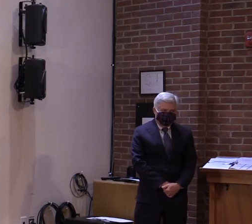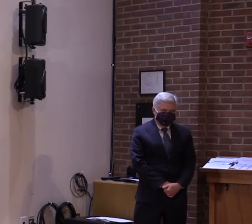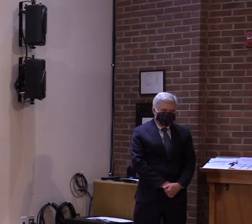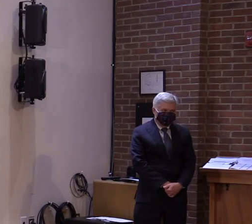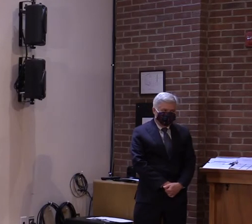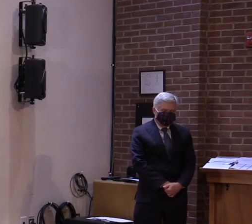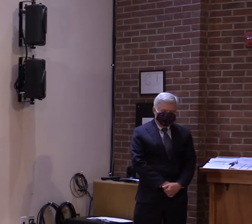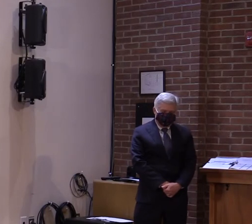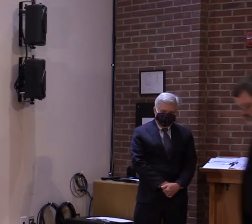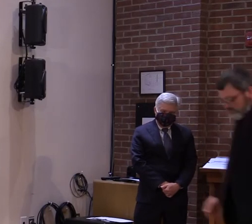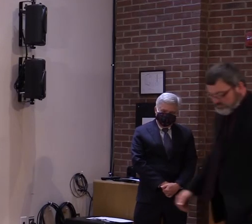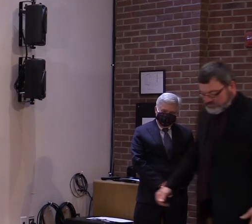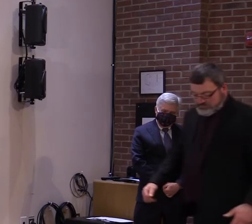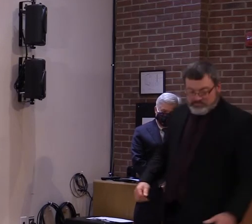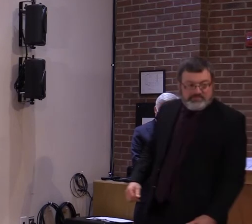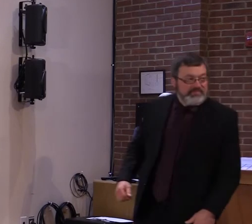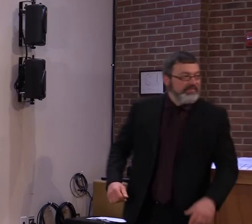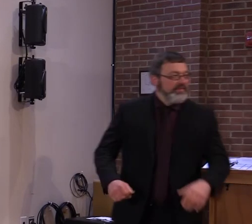Courier.